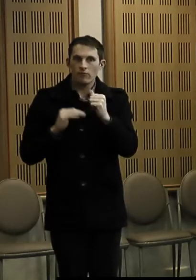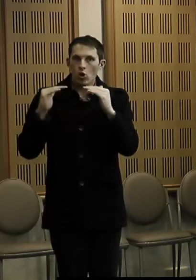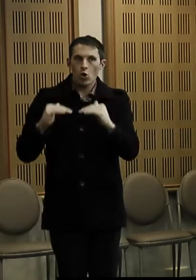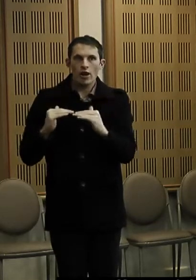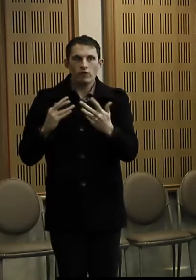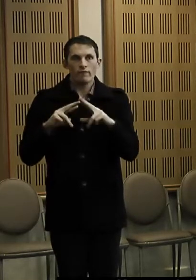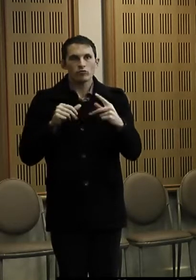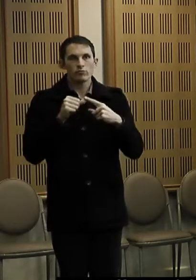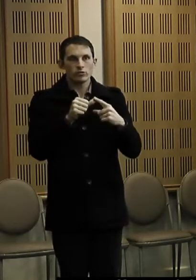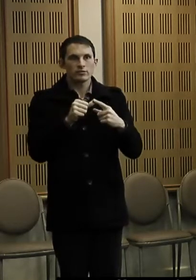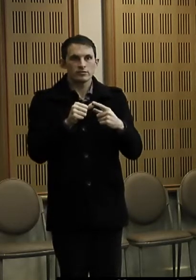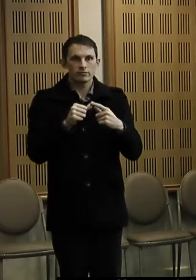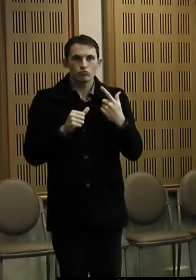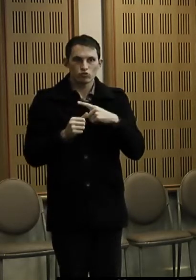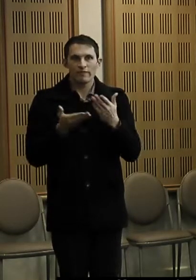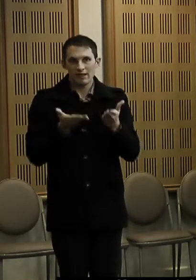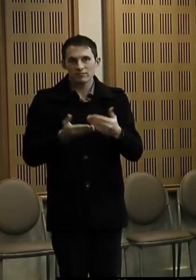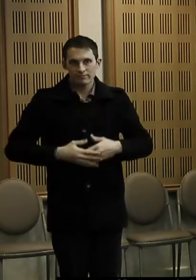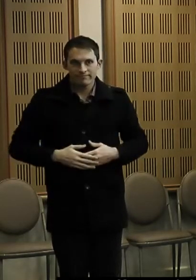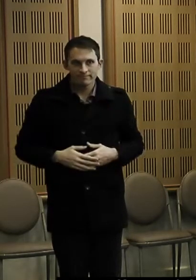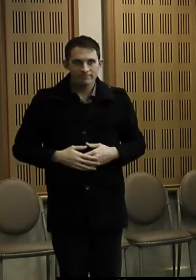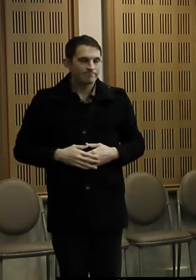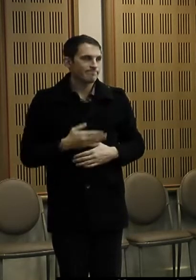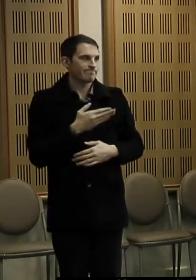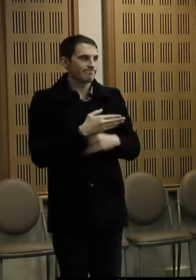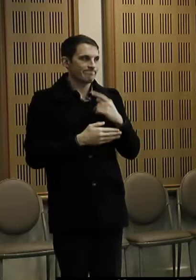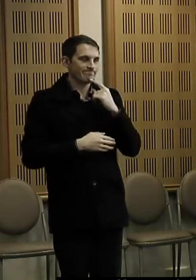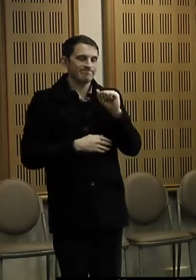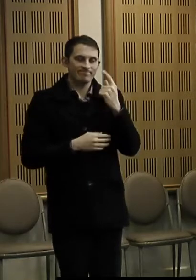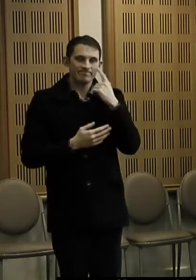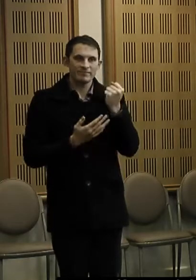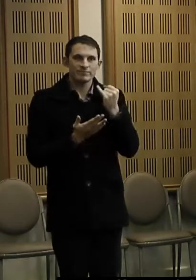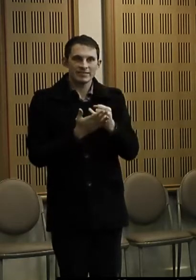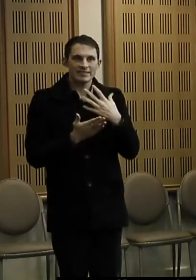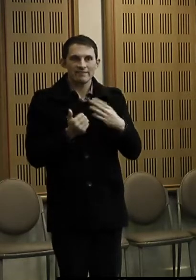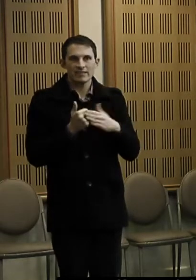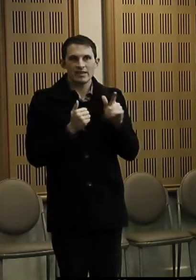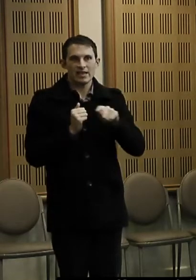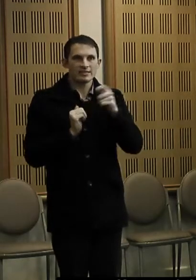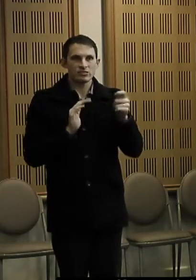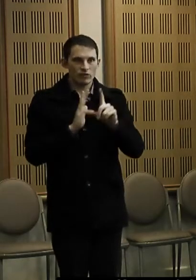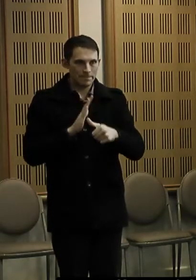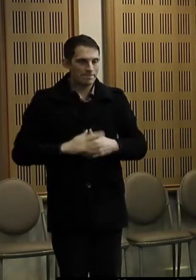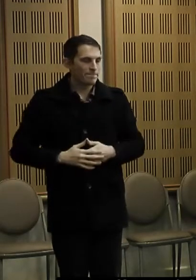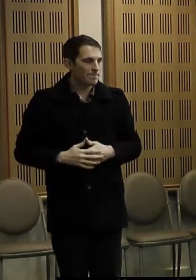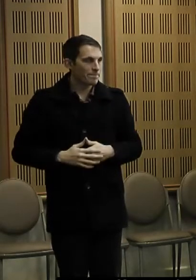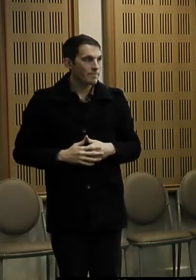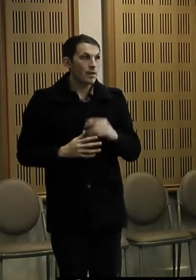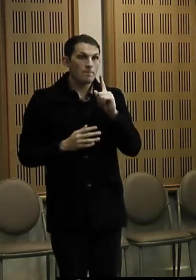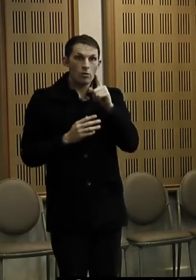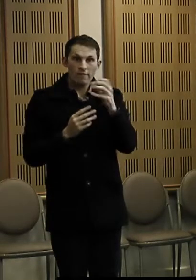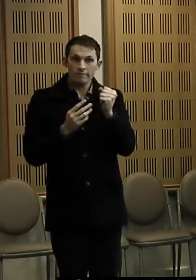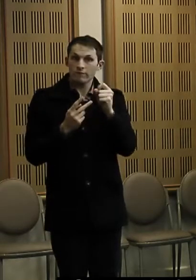because people just dropped out. Yep, so there's a mistake. Yes, and we will fix that next time. But in terms of your other